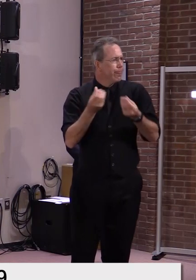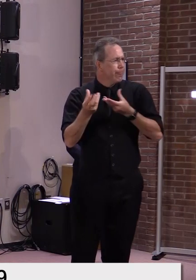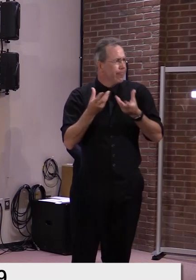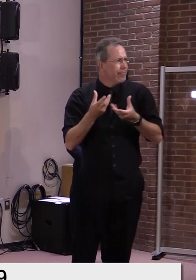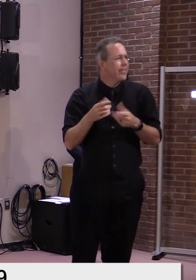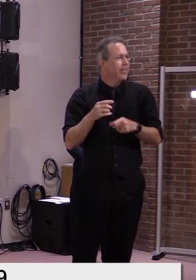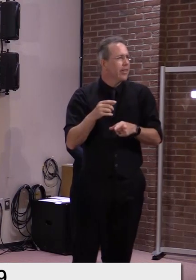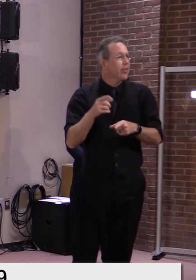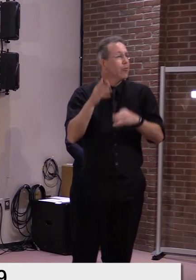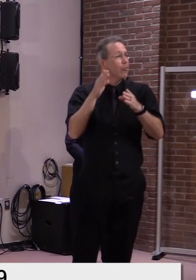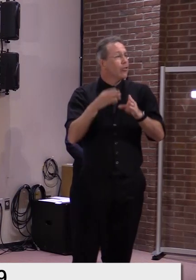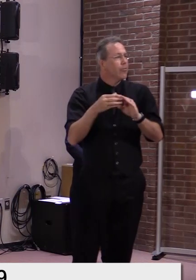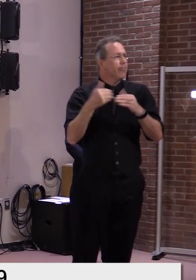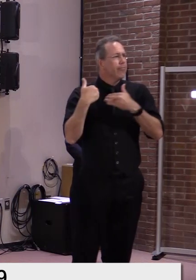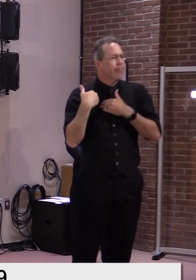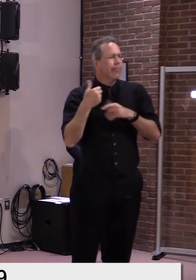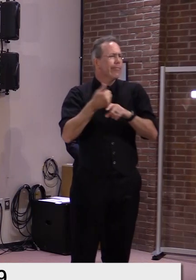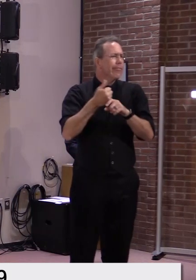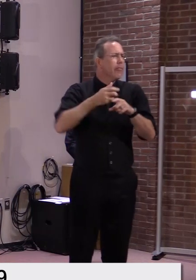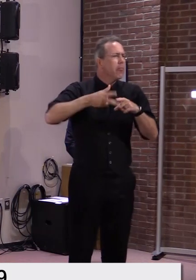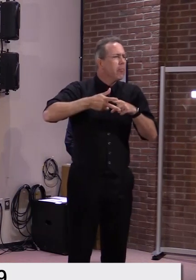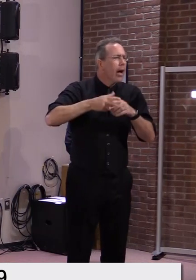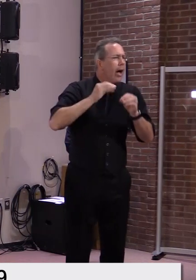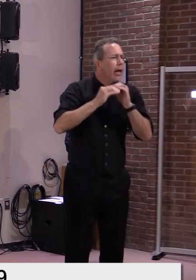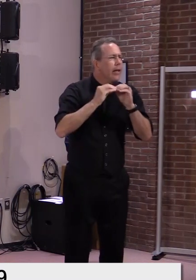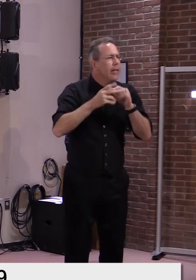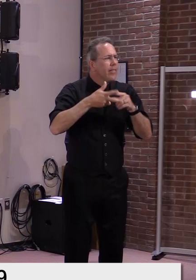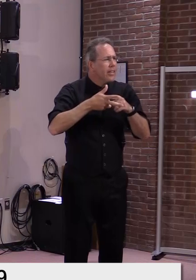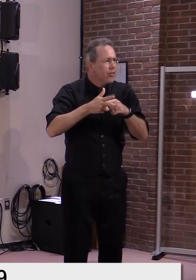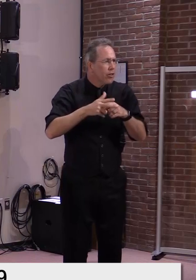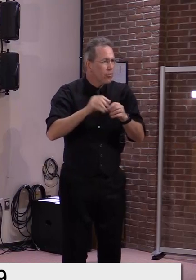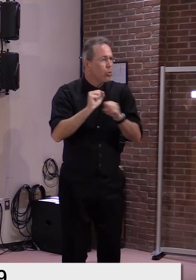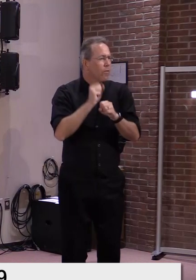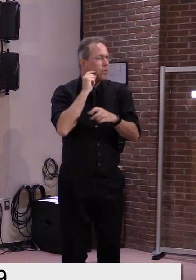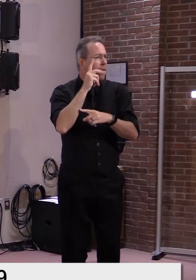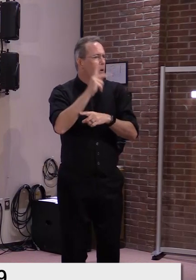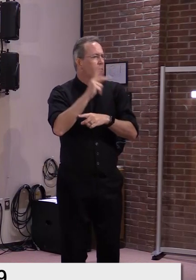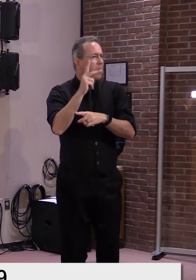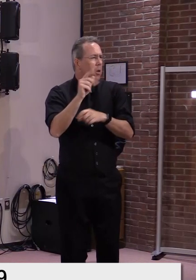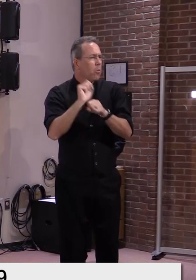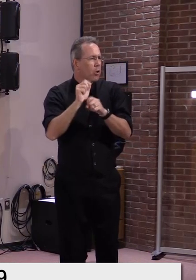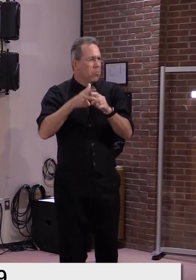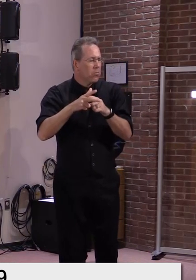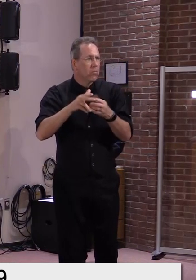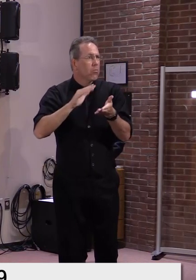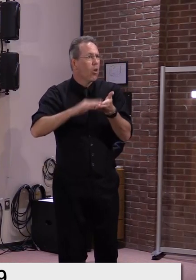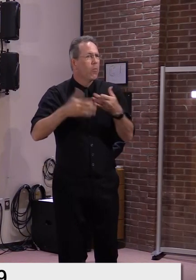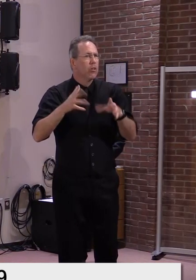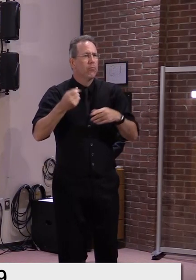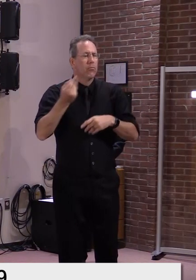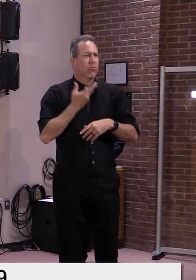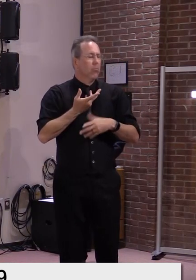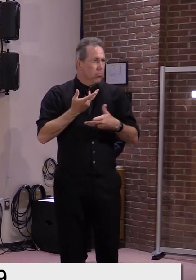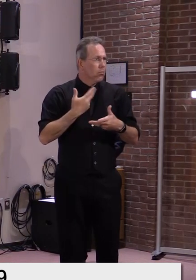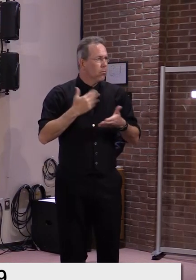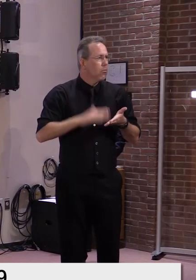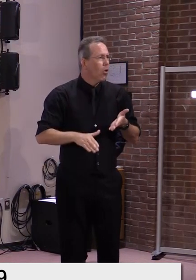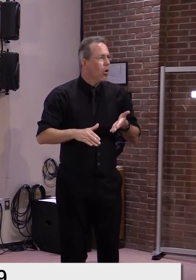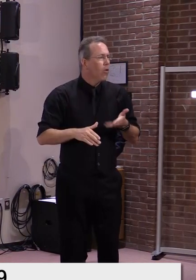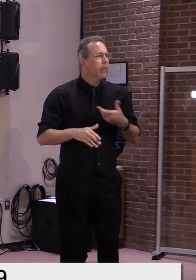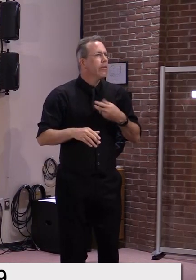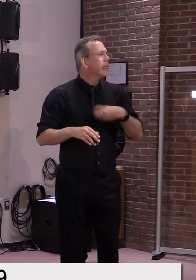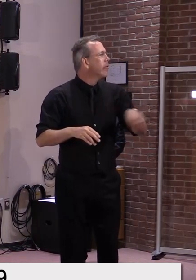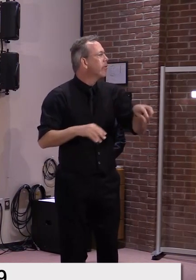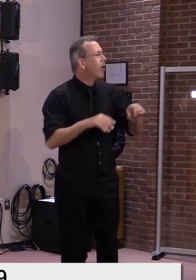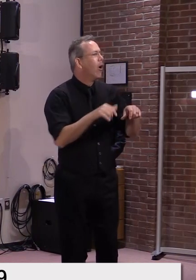of Coffee Cup was able to find re-employment relatively quickly with another local